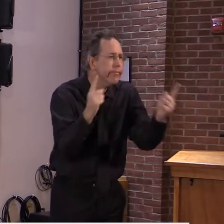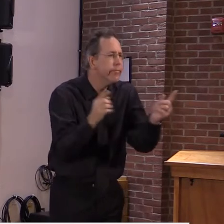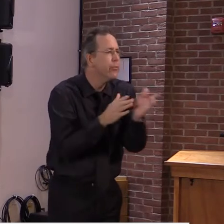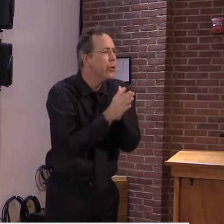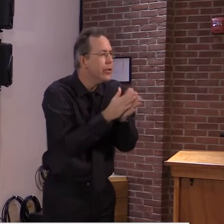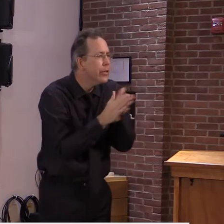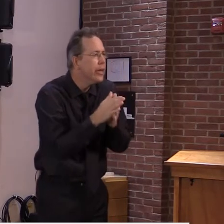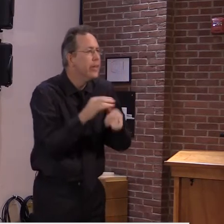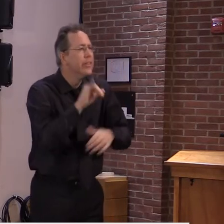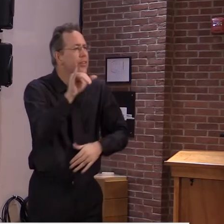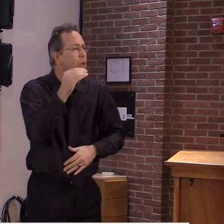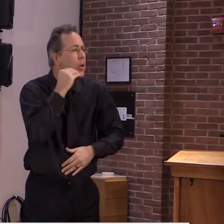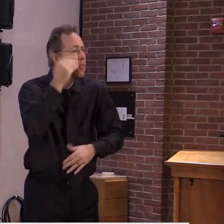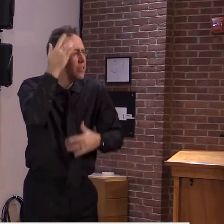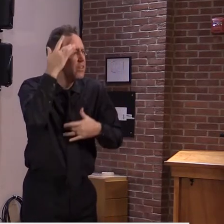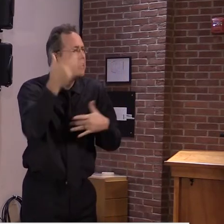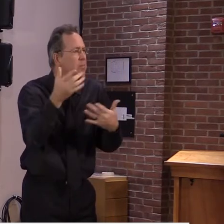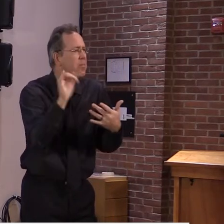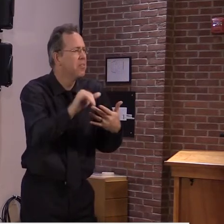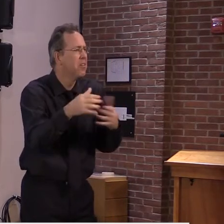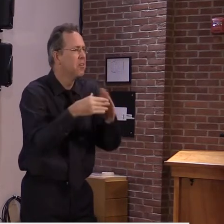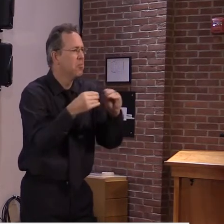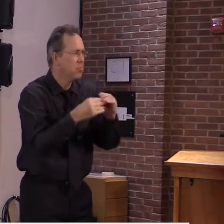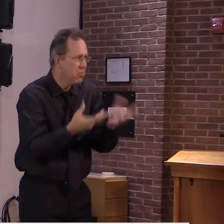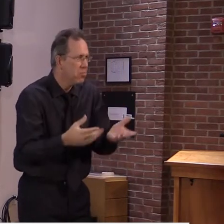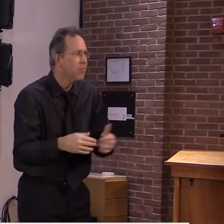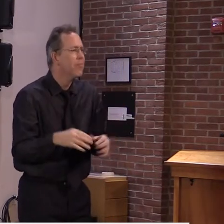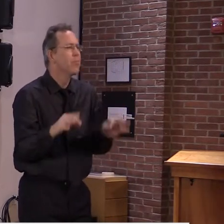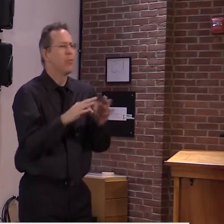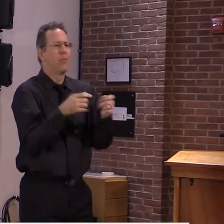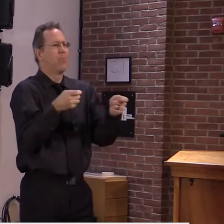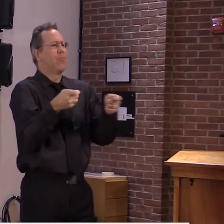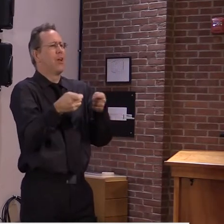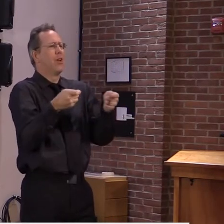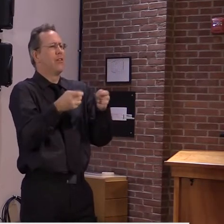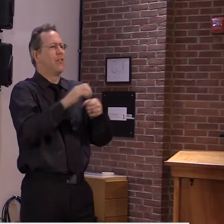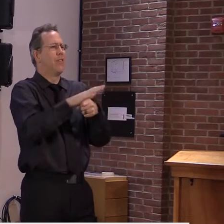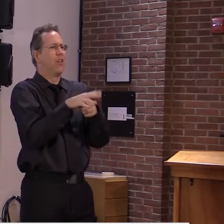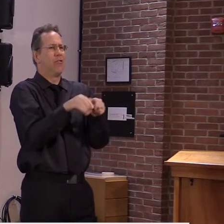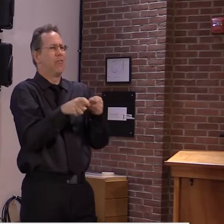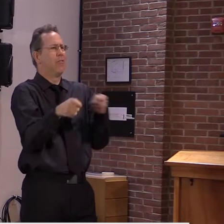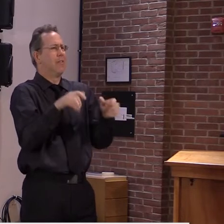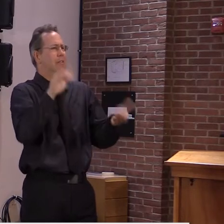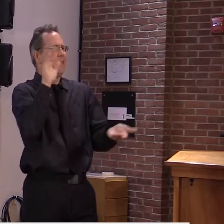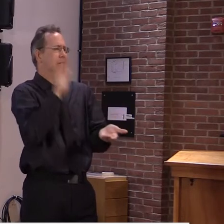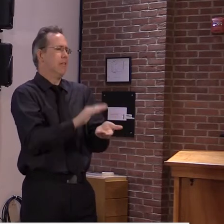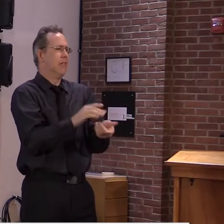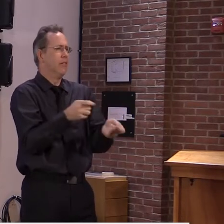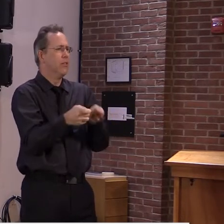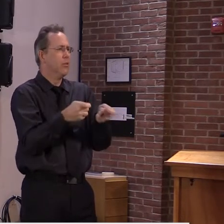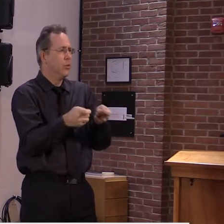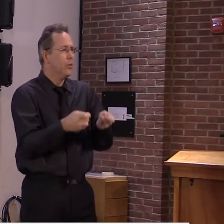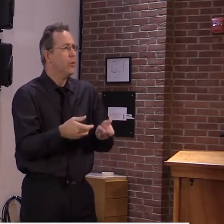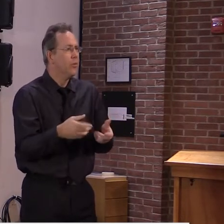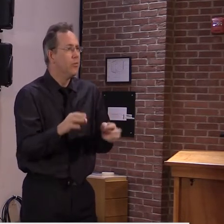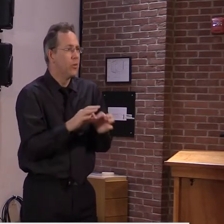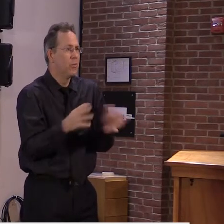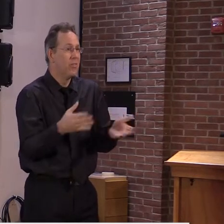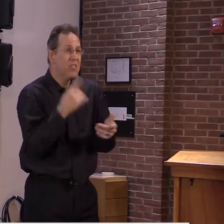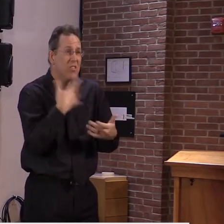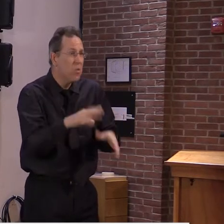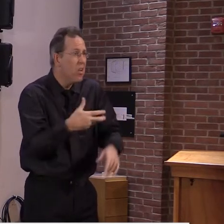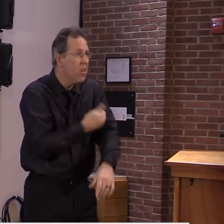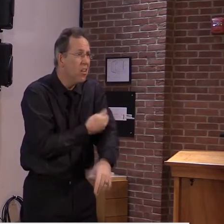and vanish off the planet, but suppress it to a level that will allow us to get back to the kind of lives we all want to lead